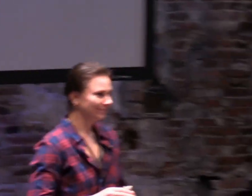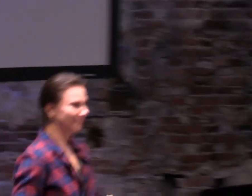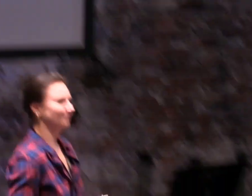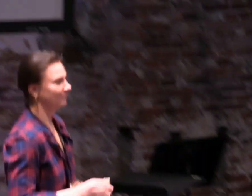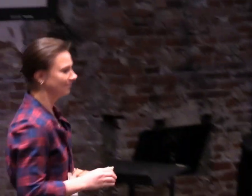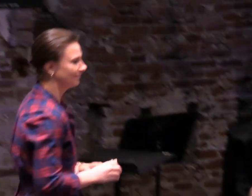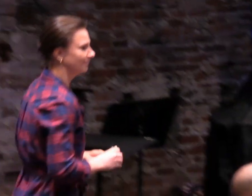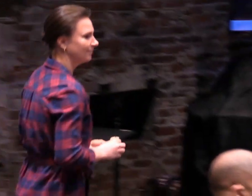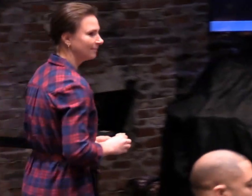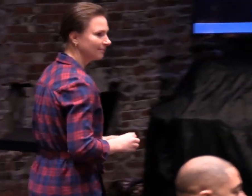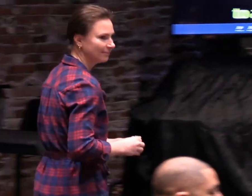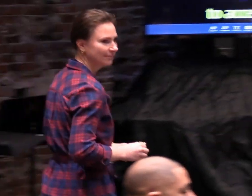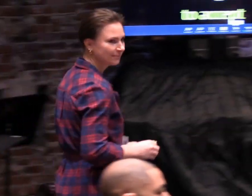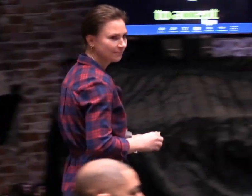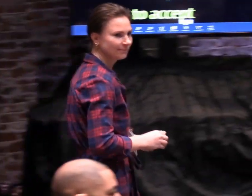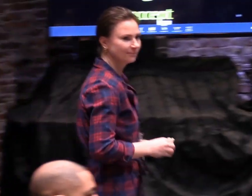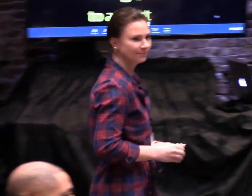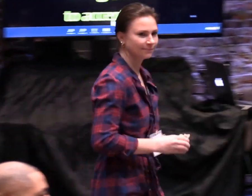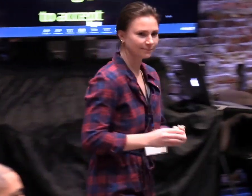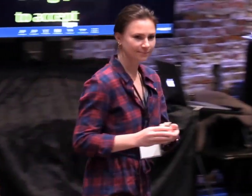And parrot access.